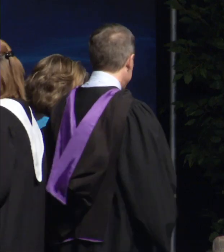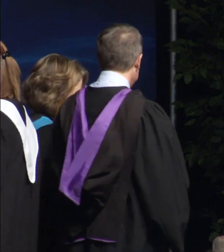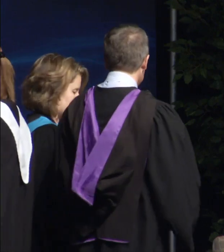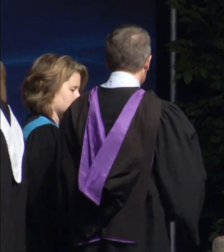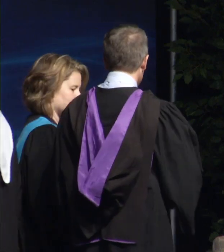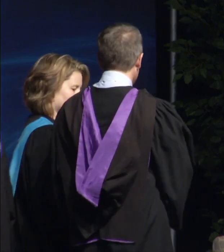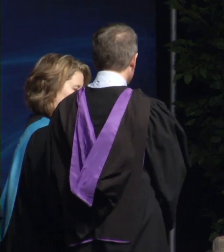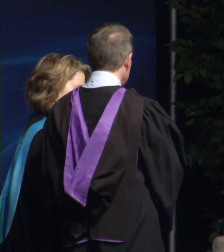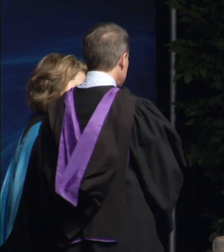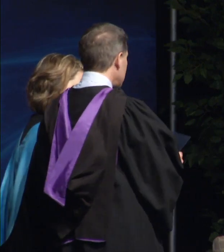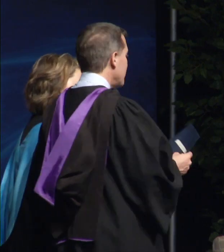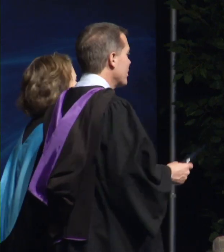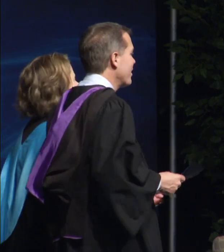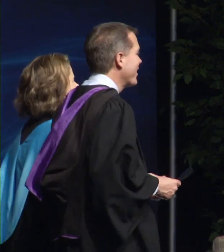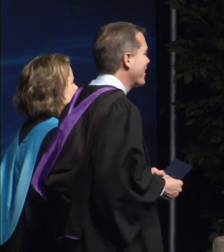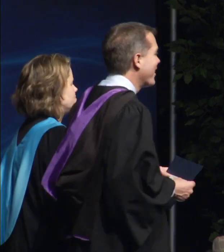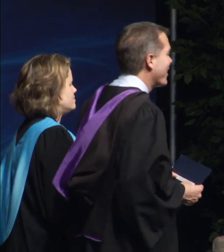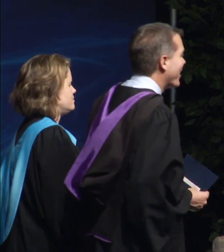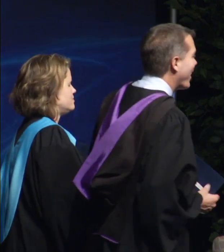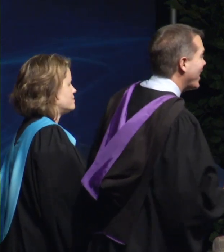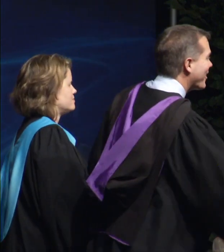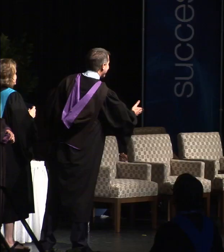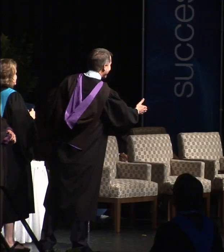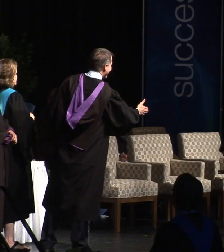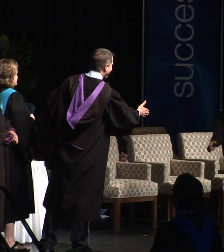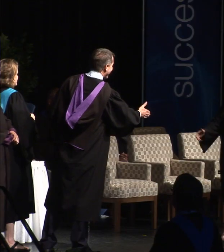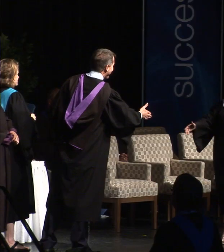Darlene Ann Ruland, honors.